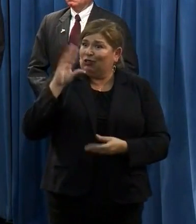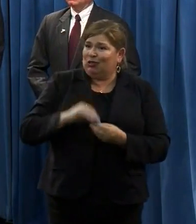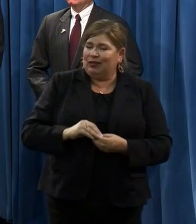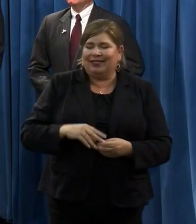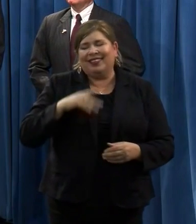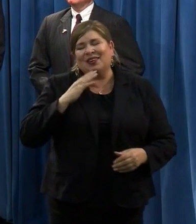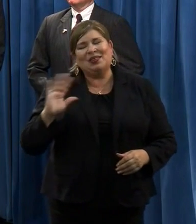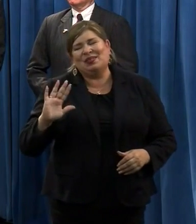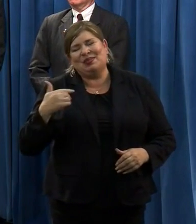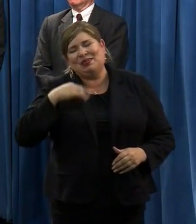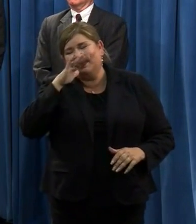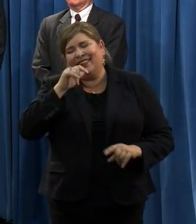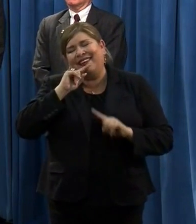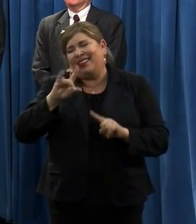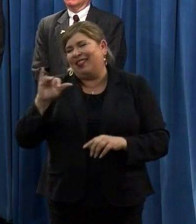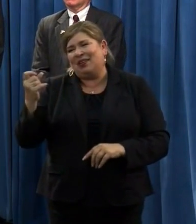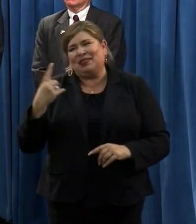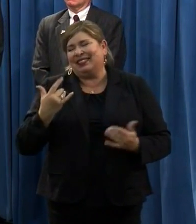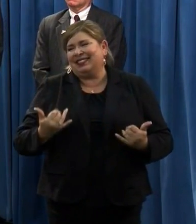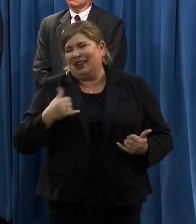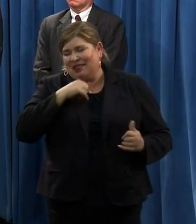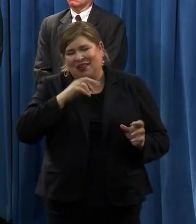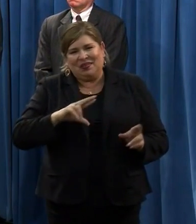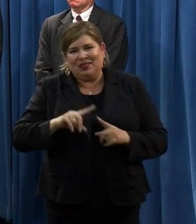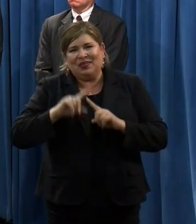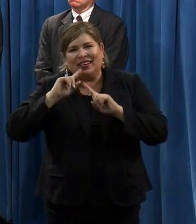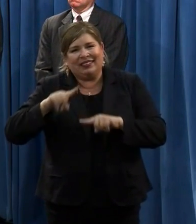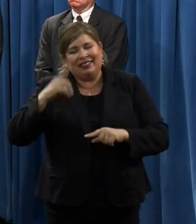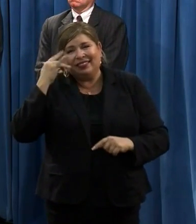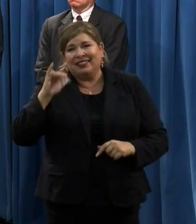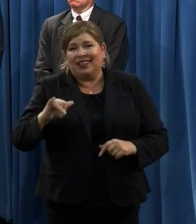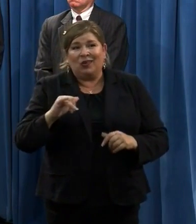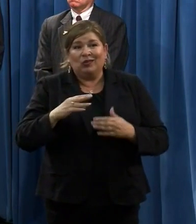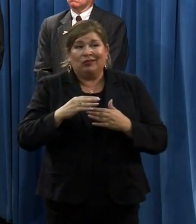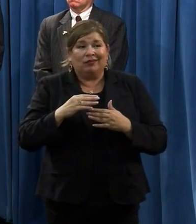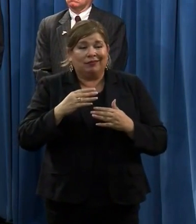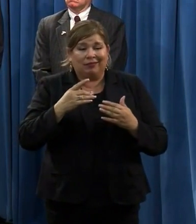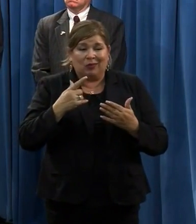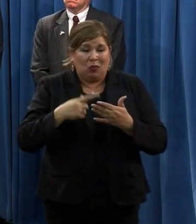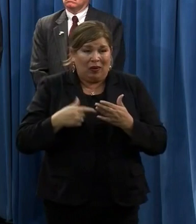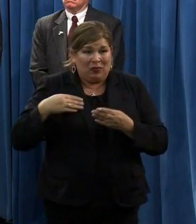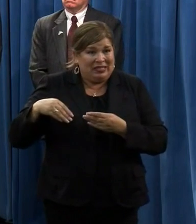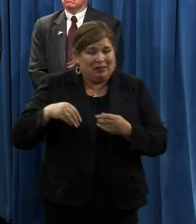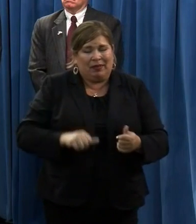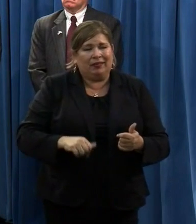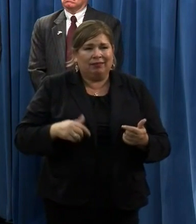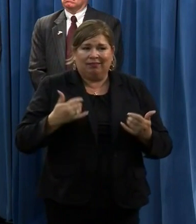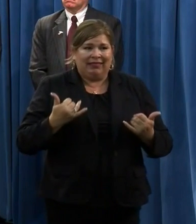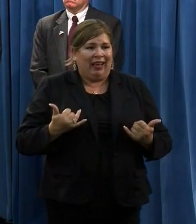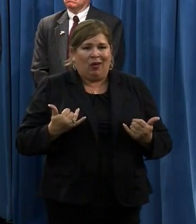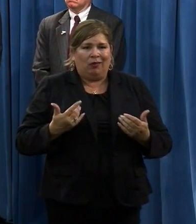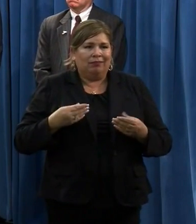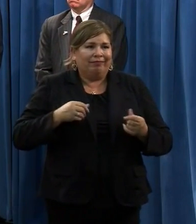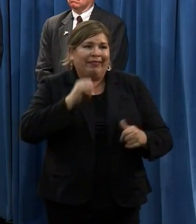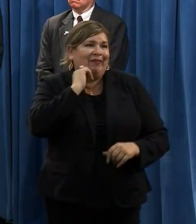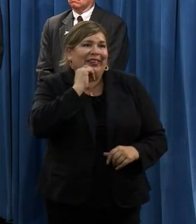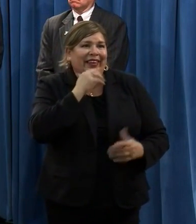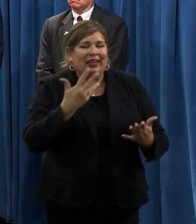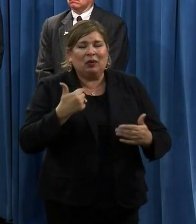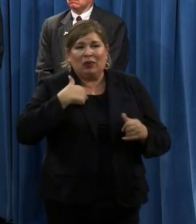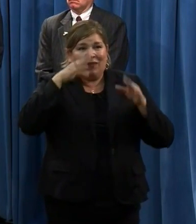not prepared to answer that question right now because those dollars are happening in real time. We're focused first on public safety, public